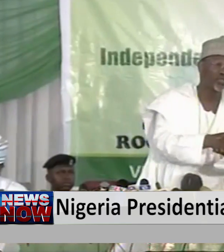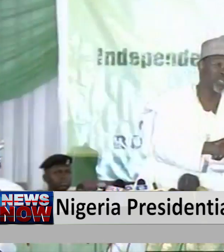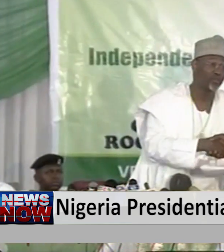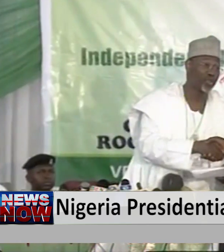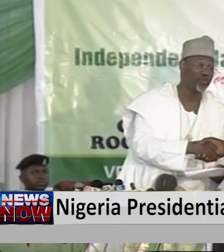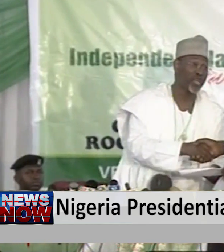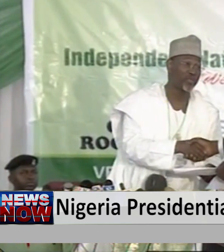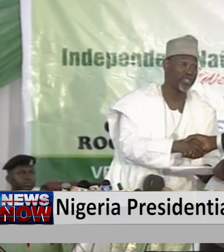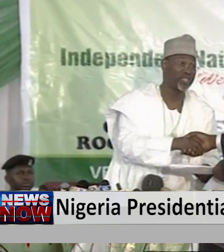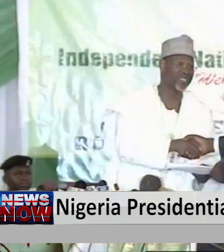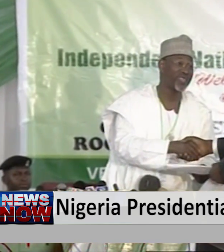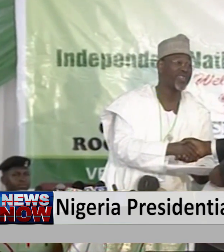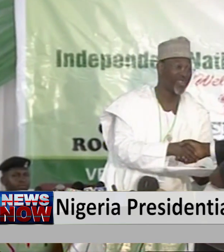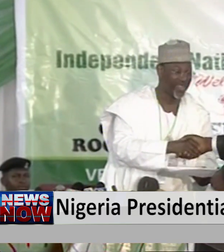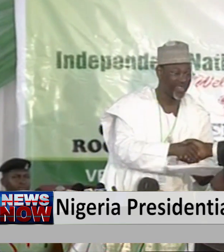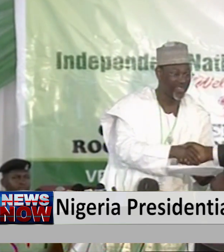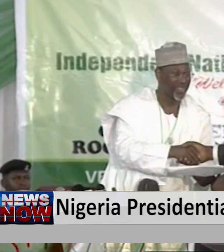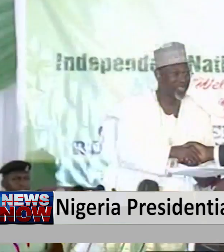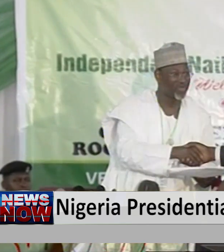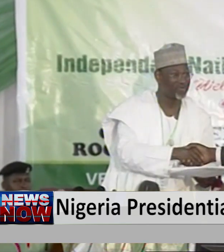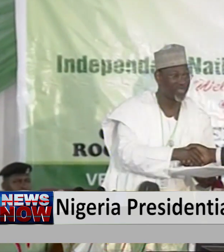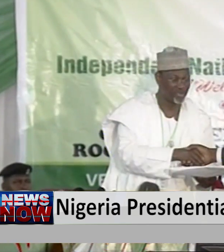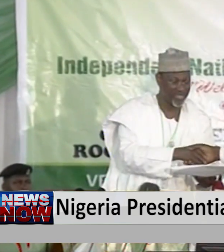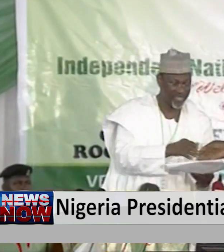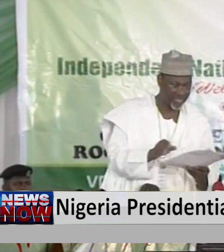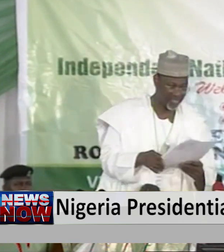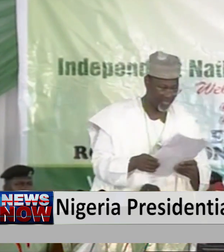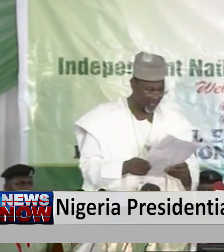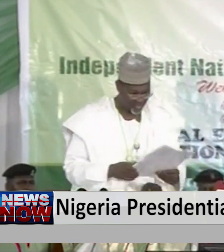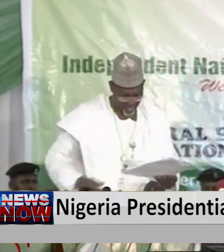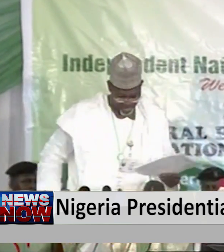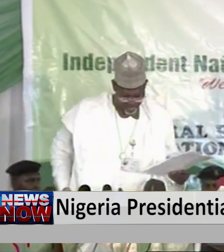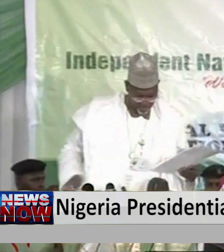you so much for coming. We appreciate it. Okay. Thank you very much. We'll be in touch.